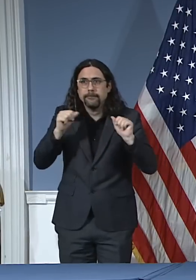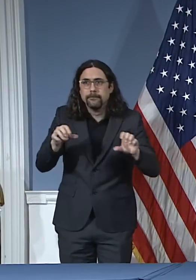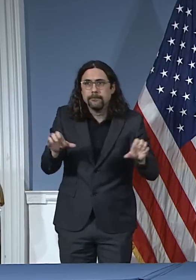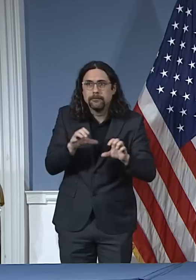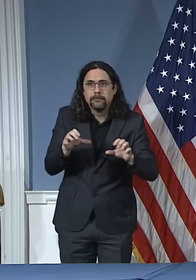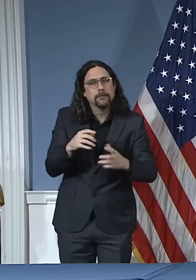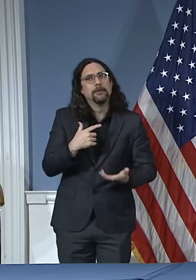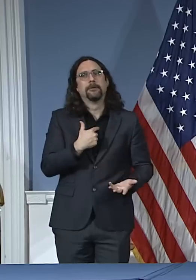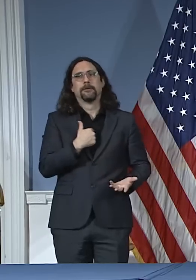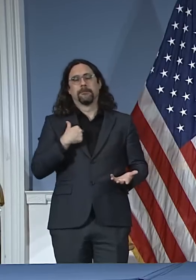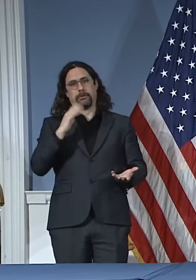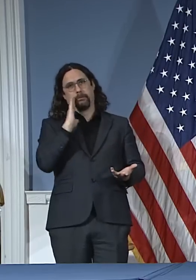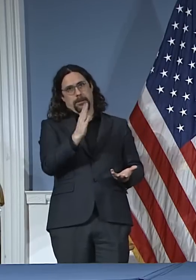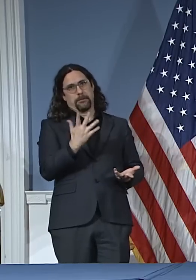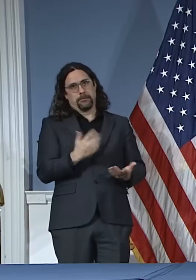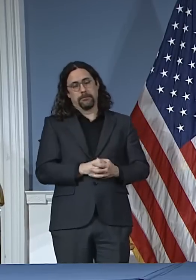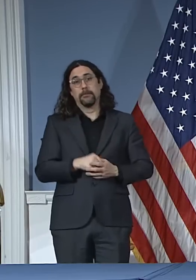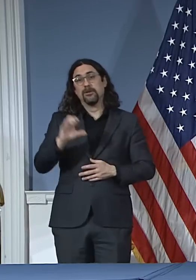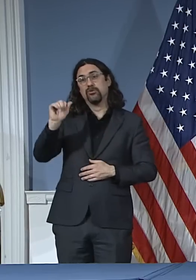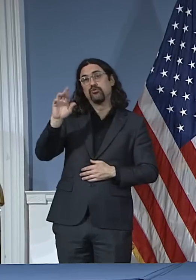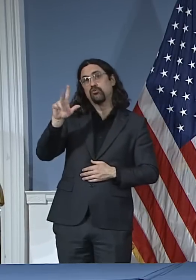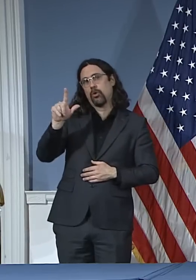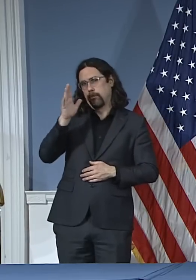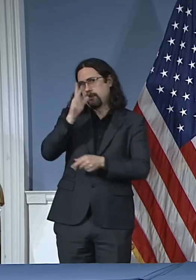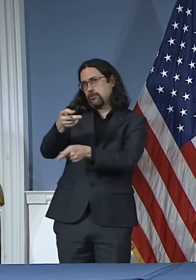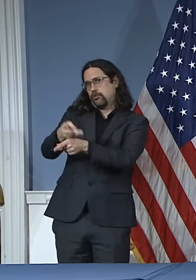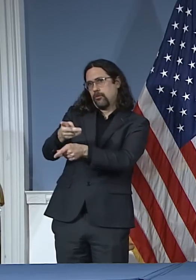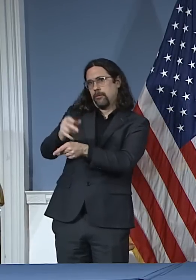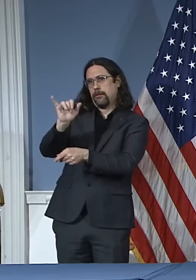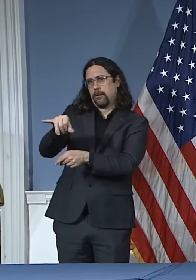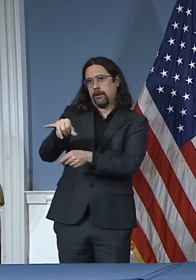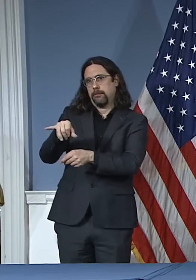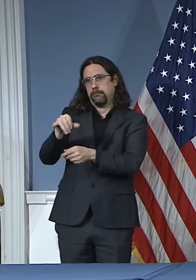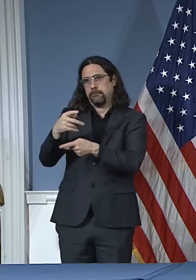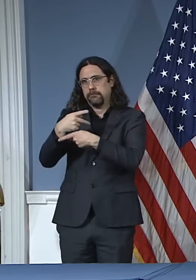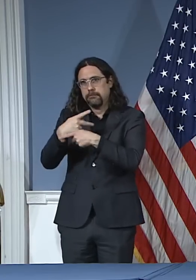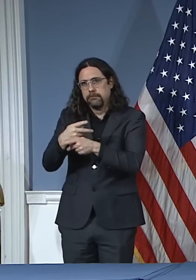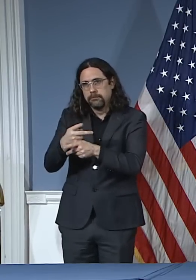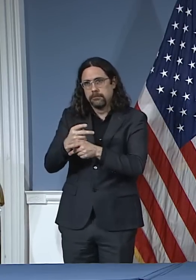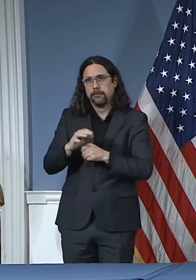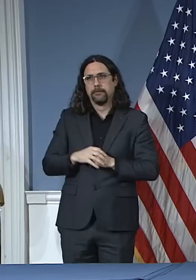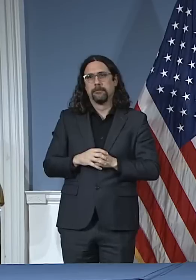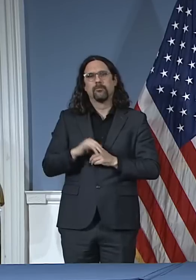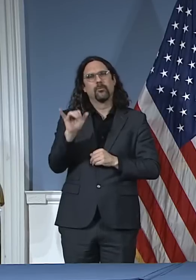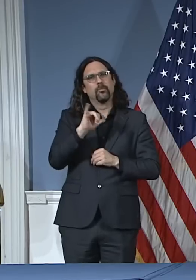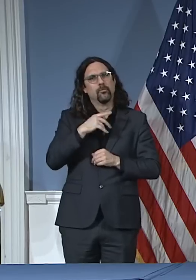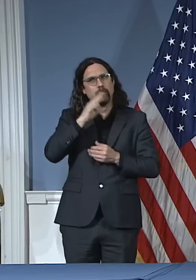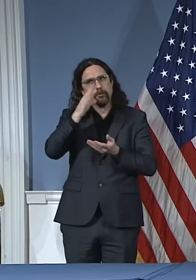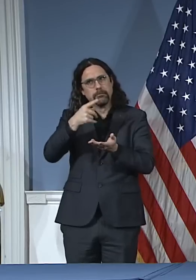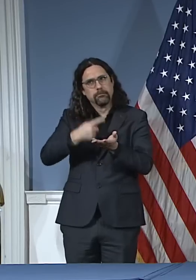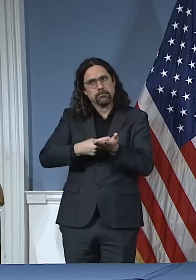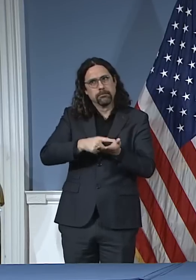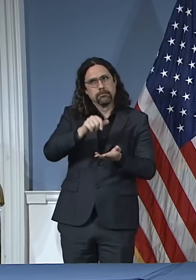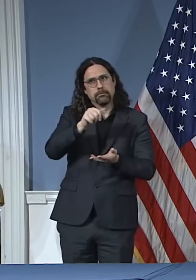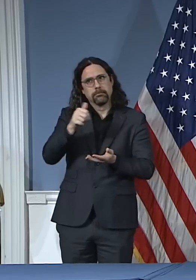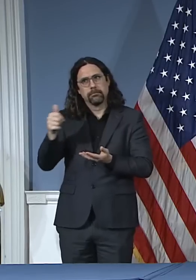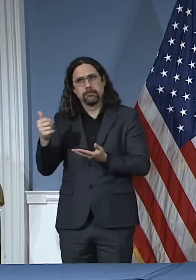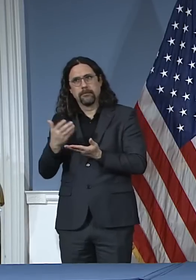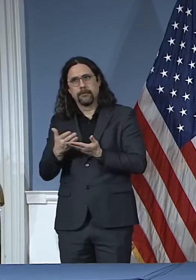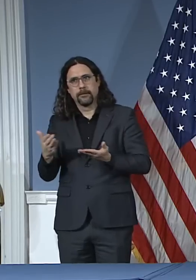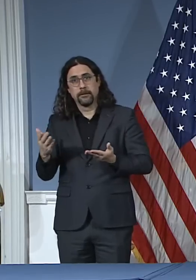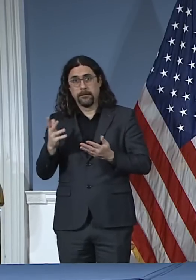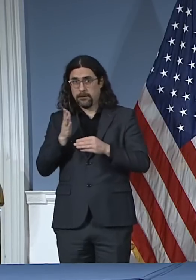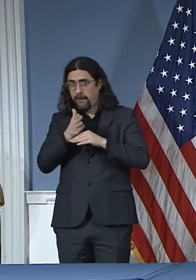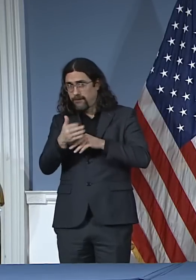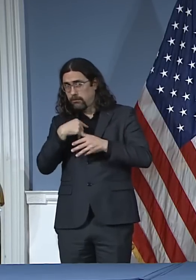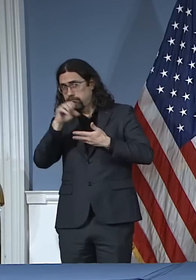him. Quickly, I'll talk about some other items and then turn to our police commissioner who will give you an update. On the